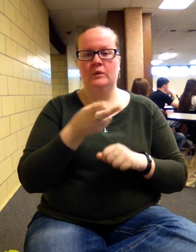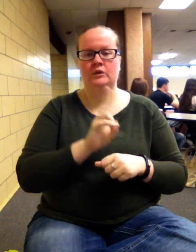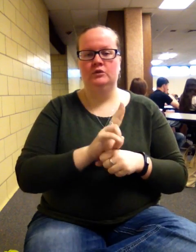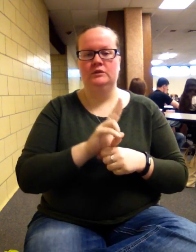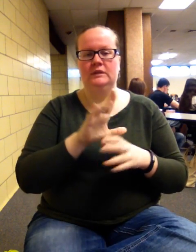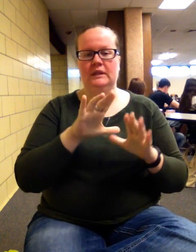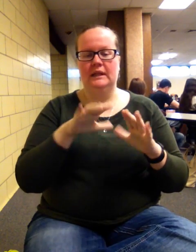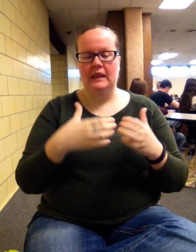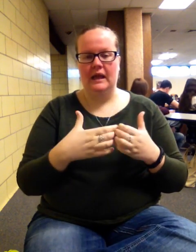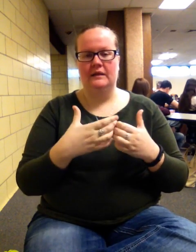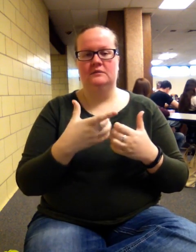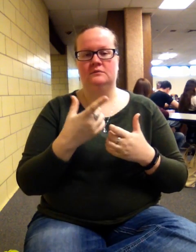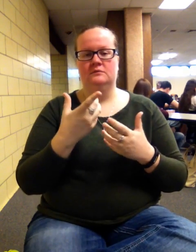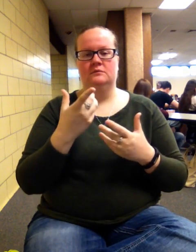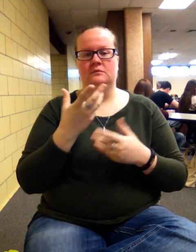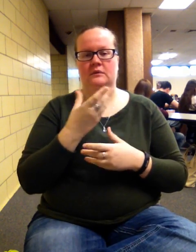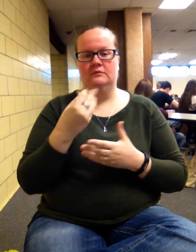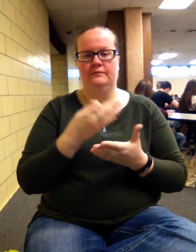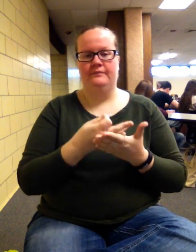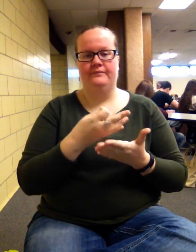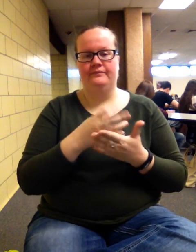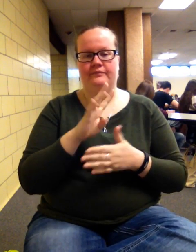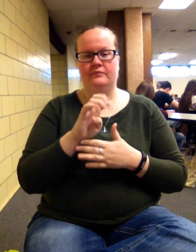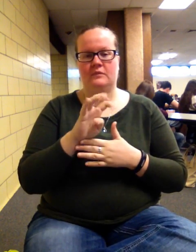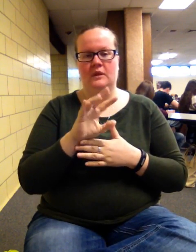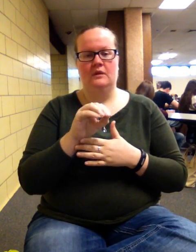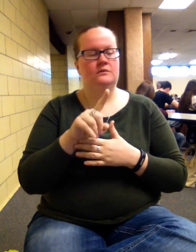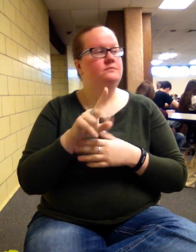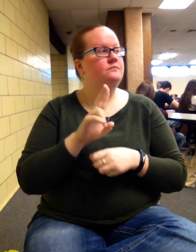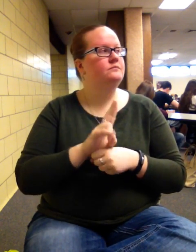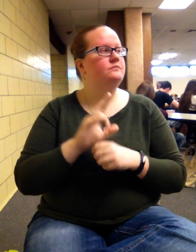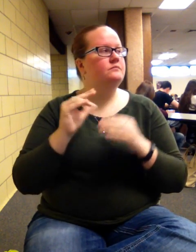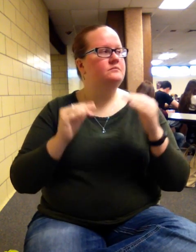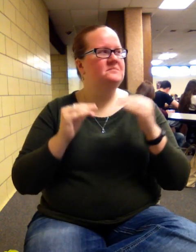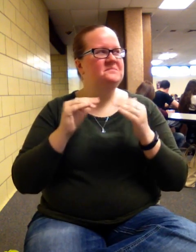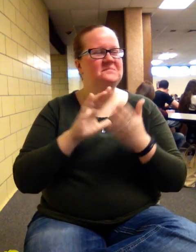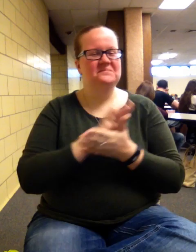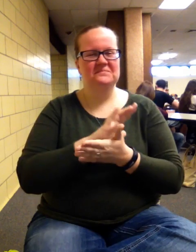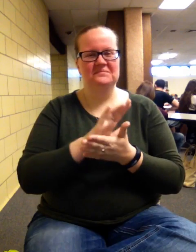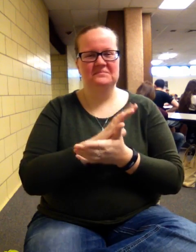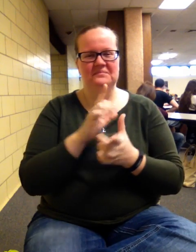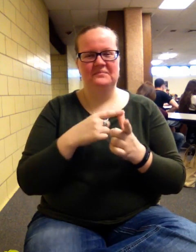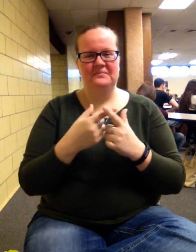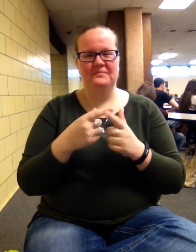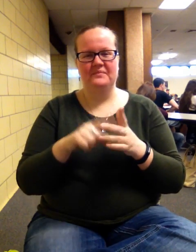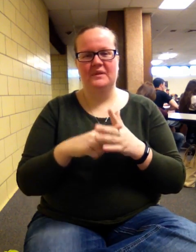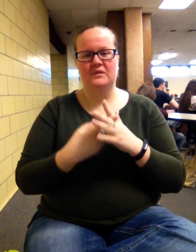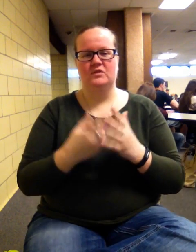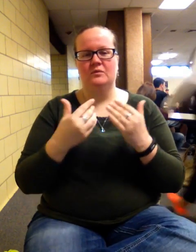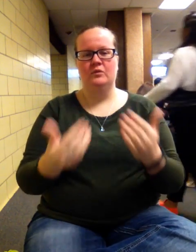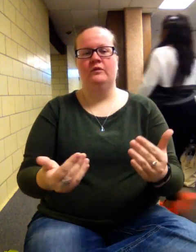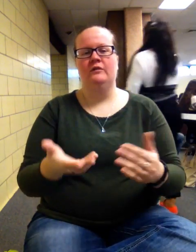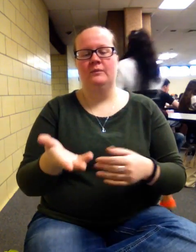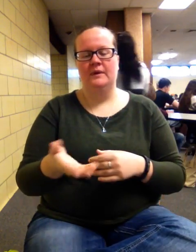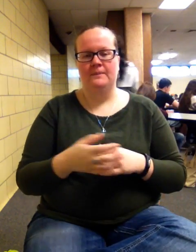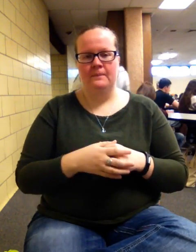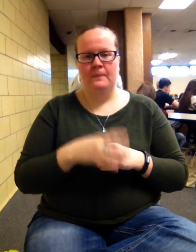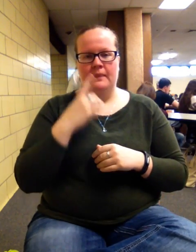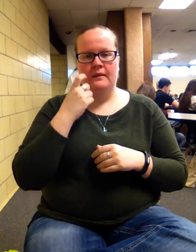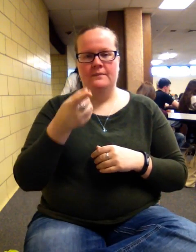Finance 440, is you just use the balance sheet, and then you start moving from there. Because you're saying, okay, the